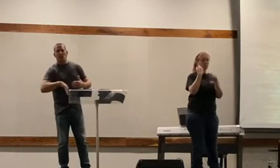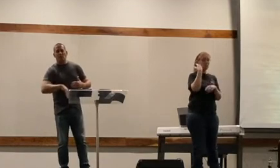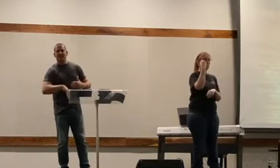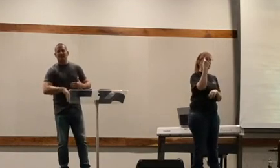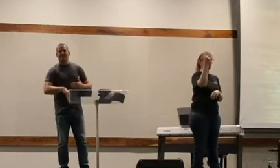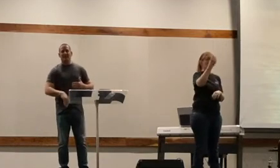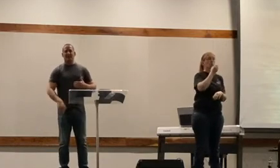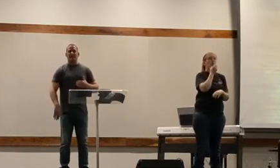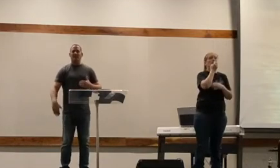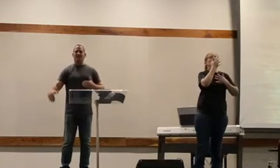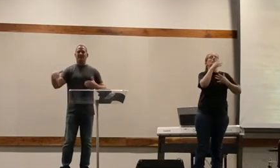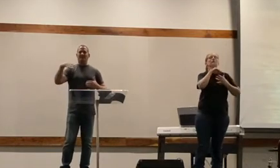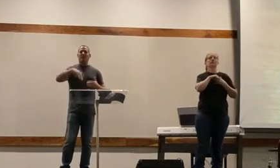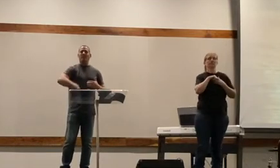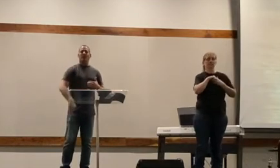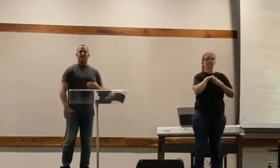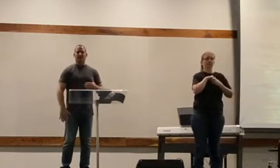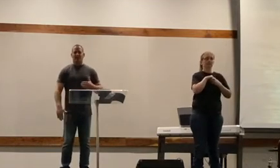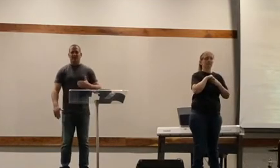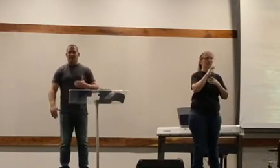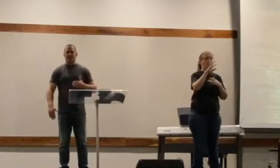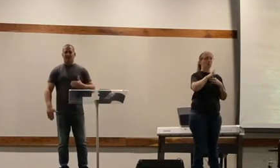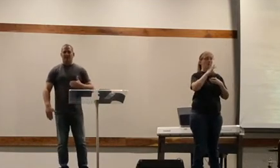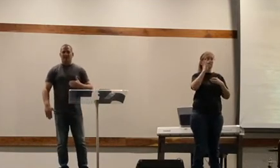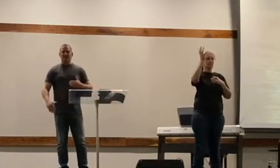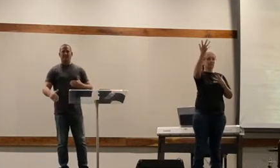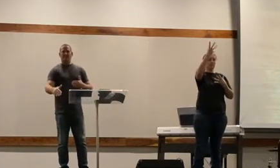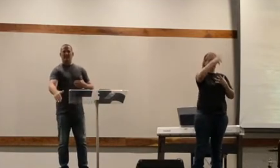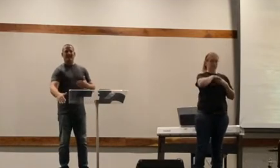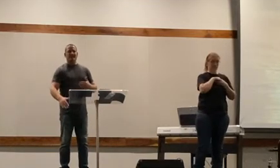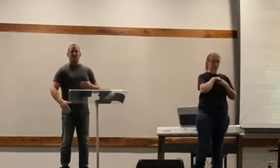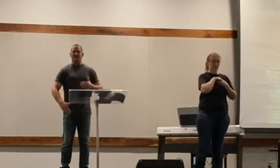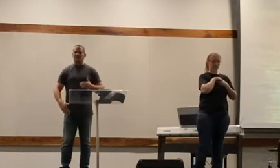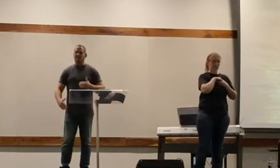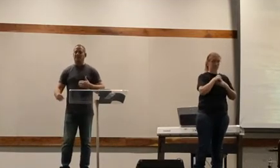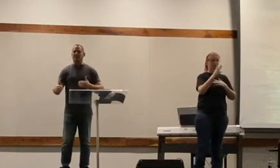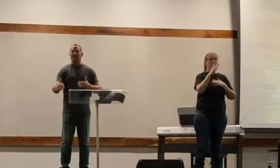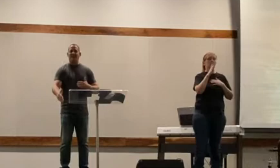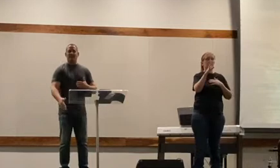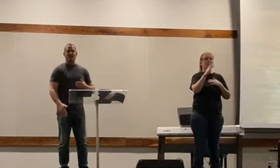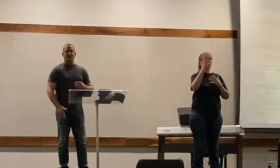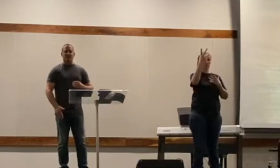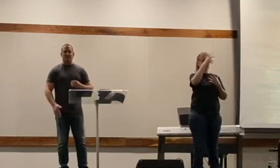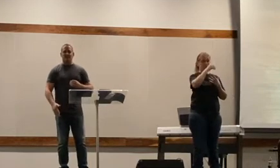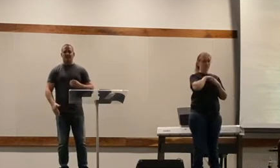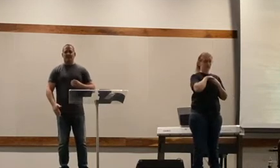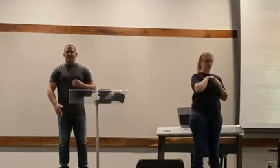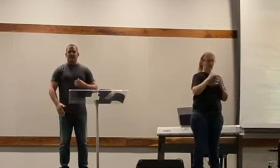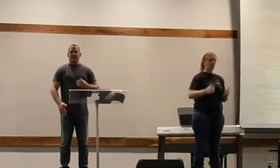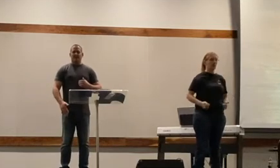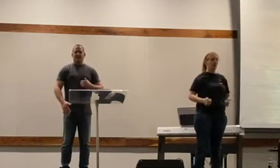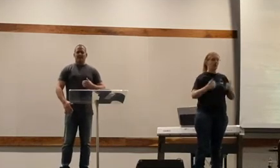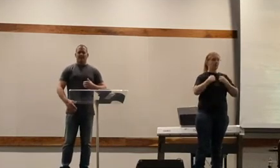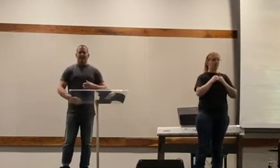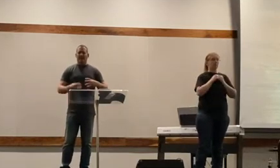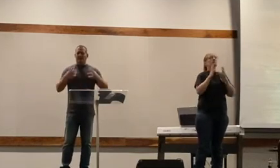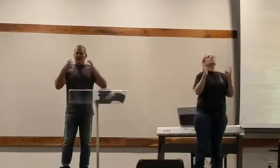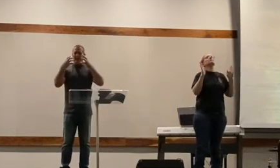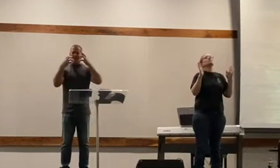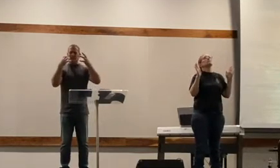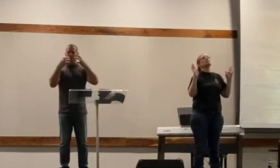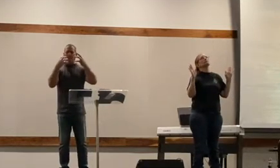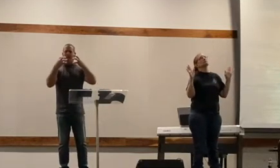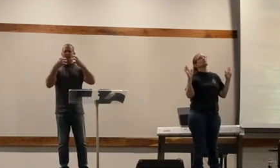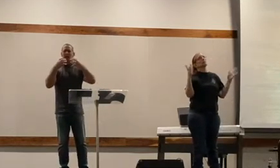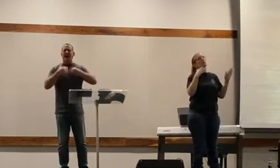you warm us up in here. Holy Spirit, you're welcome here. Come speak into us. Come speak life into us. Father, I pray,